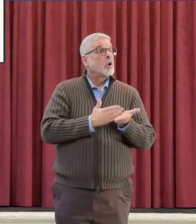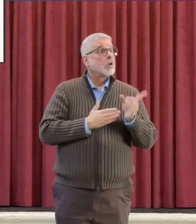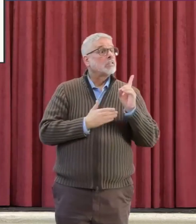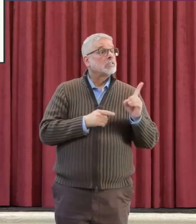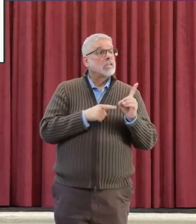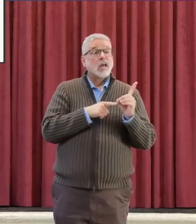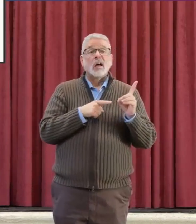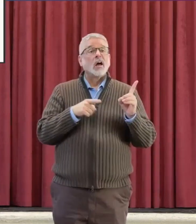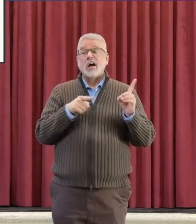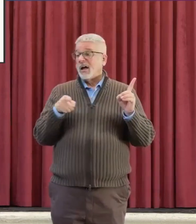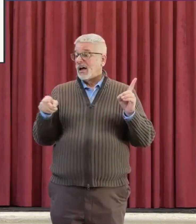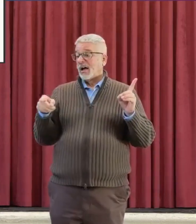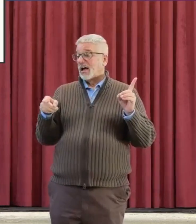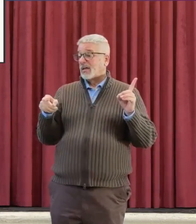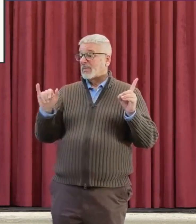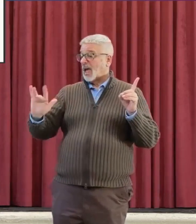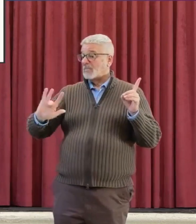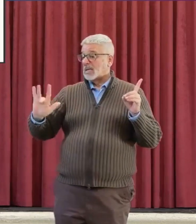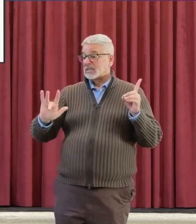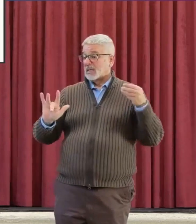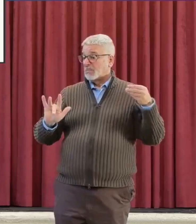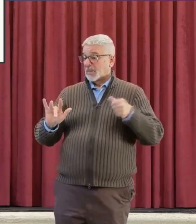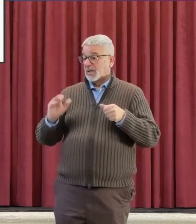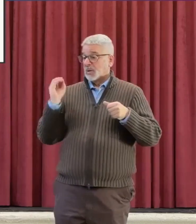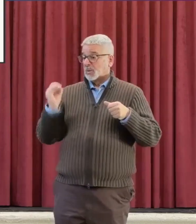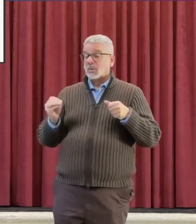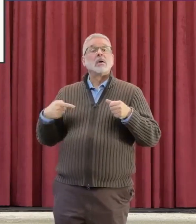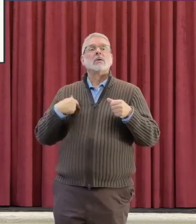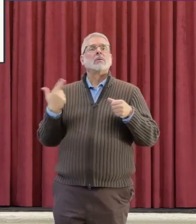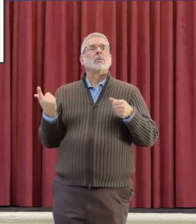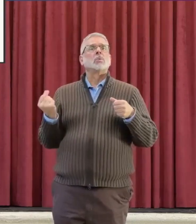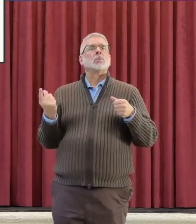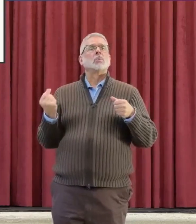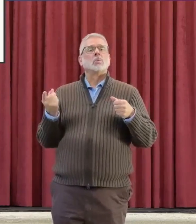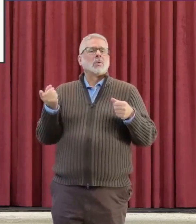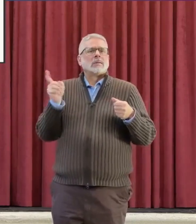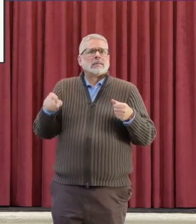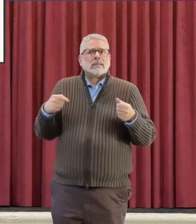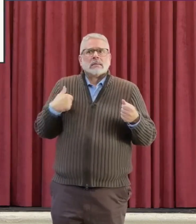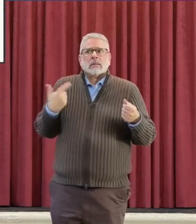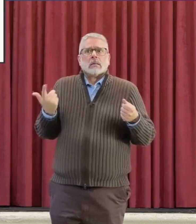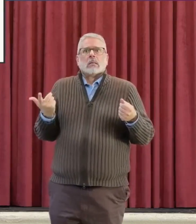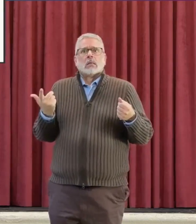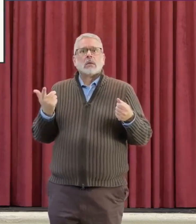drug plan doesn't cover your medication that you need, so